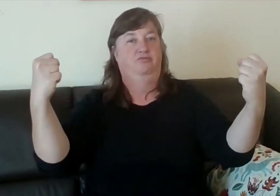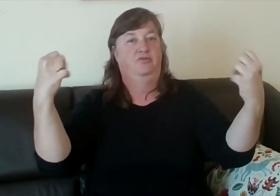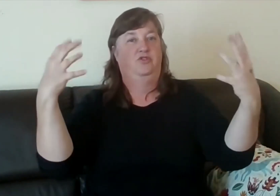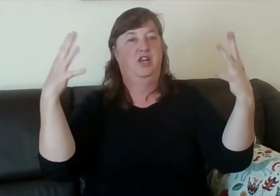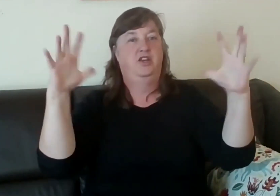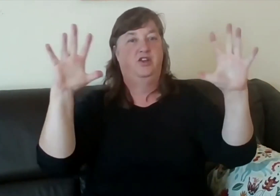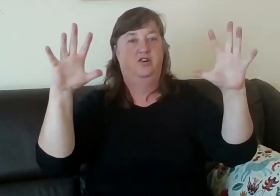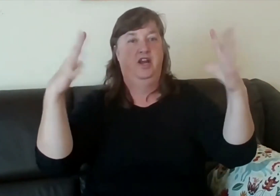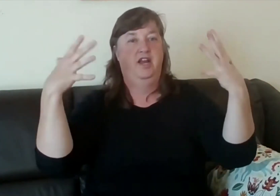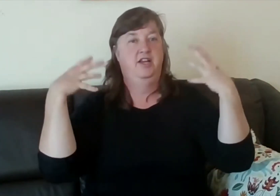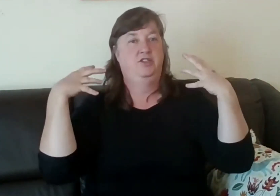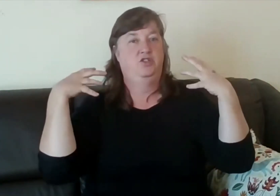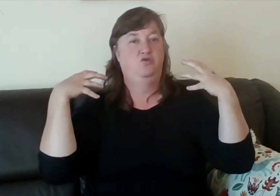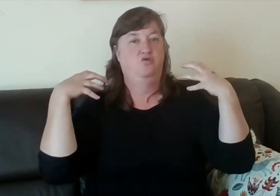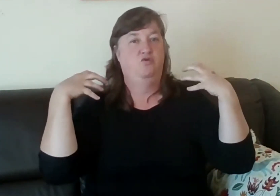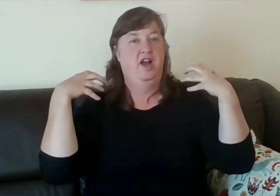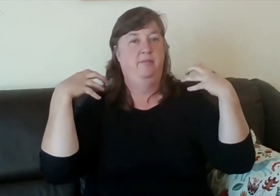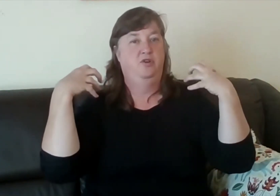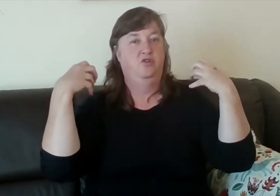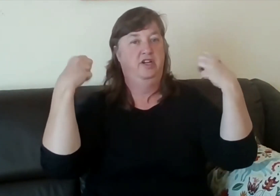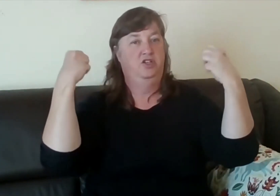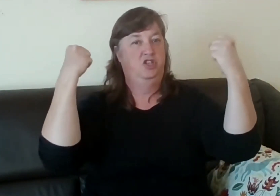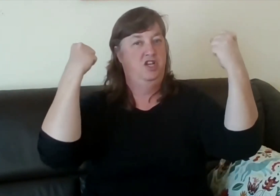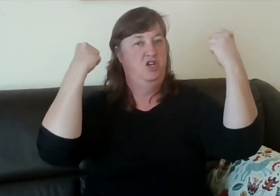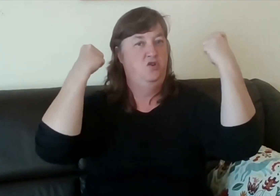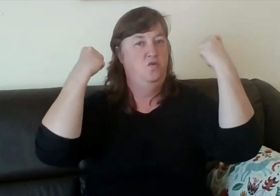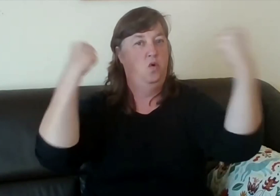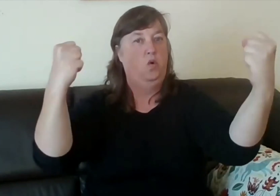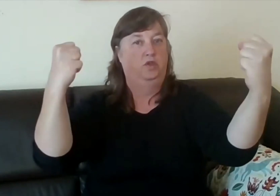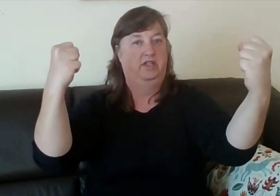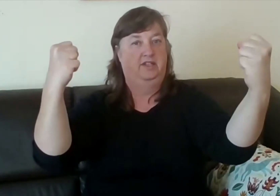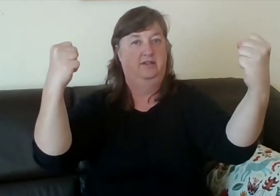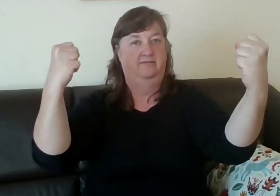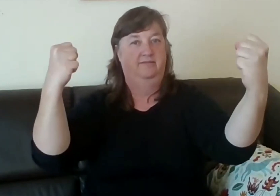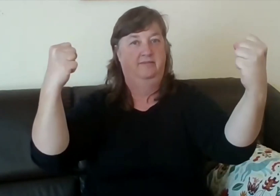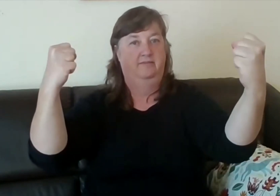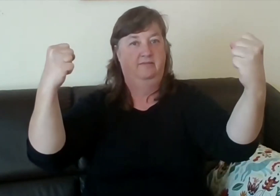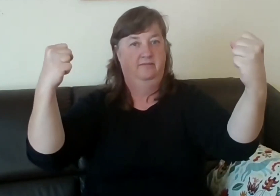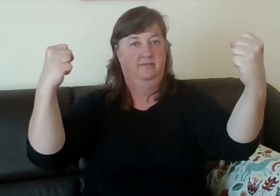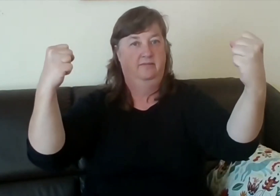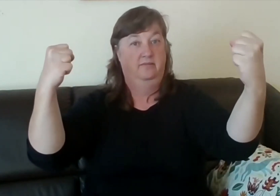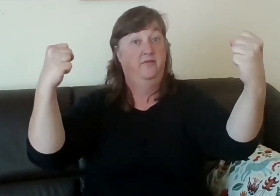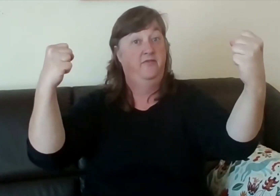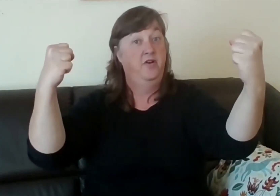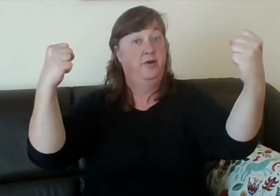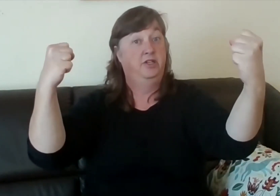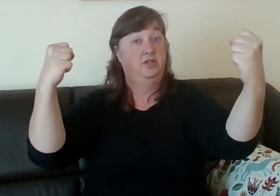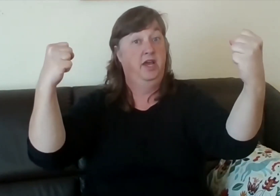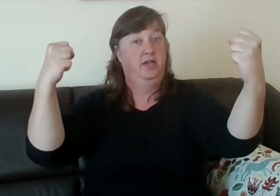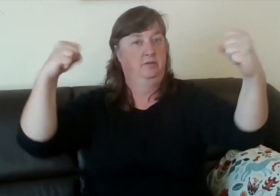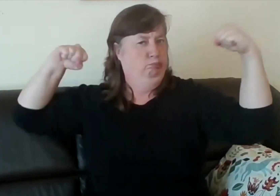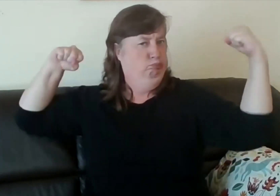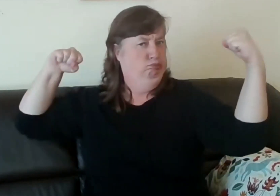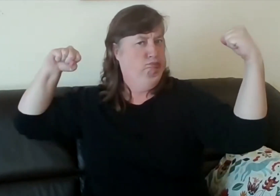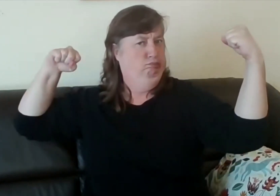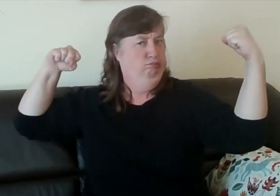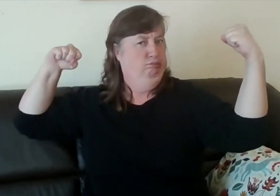you take your hands, you grab your energy and you hold it. Very much like,